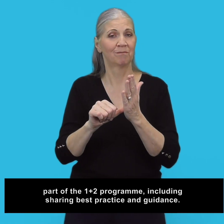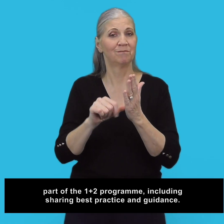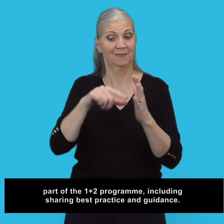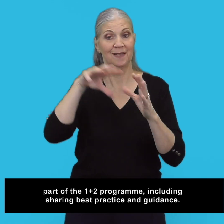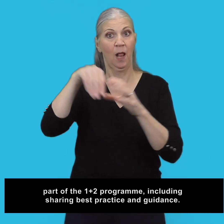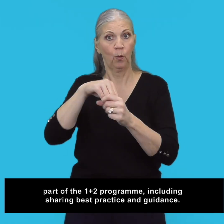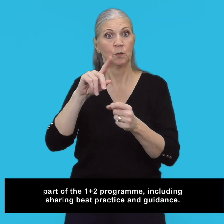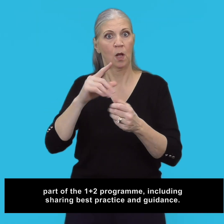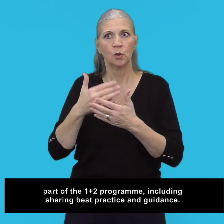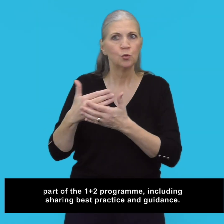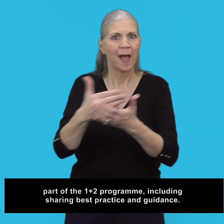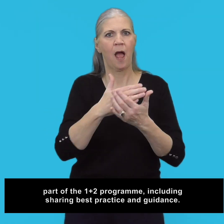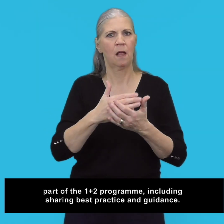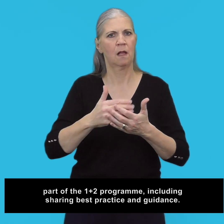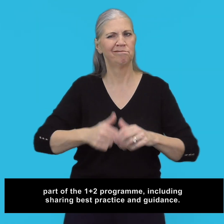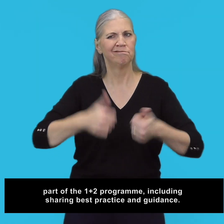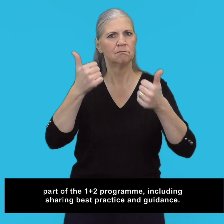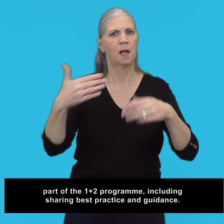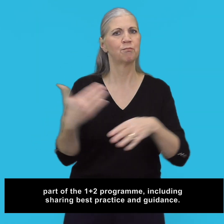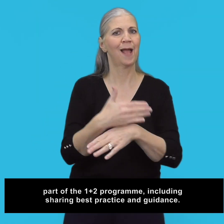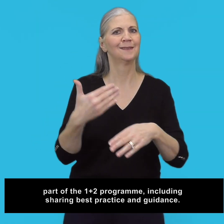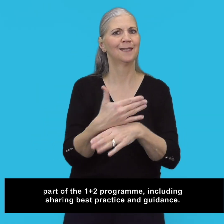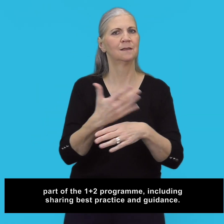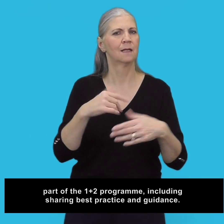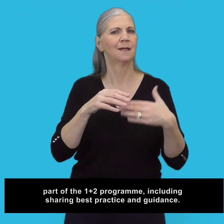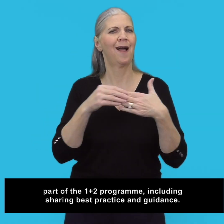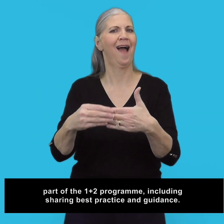including sharing best practice and guidance.